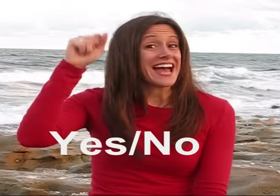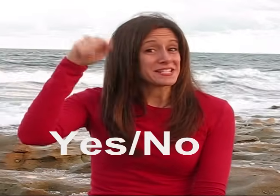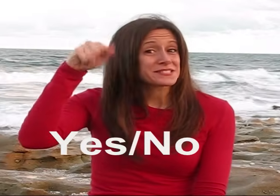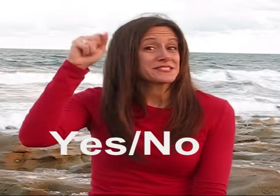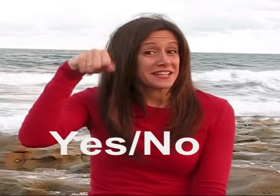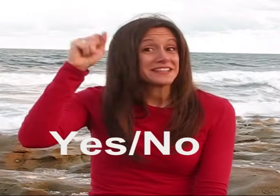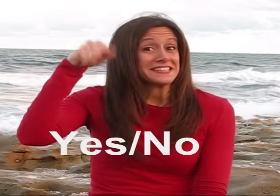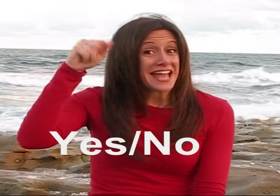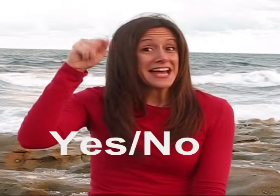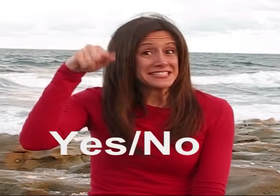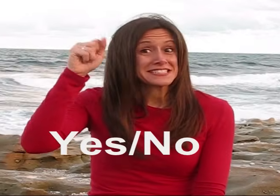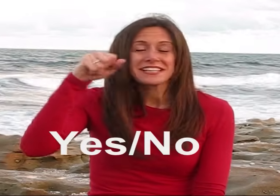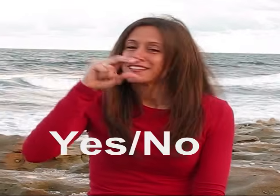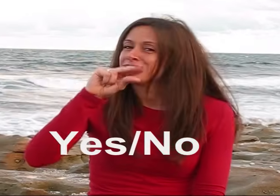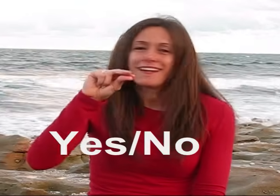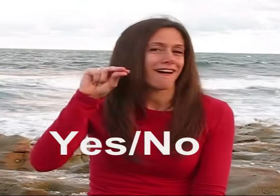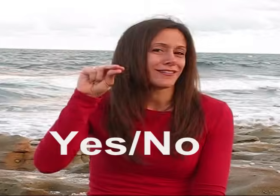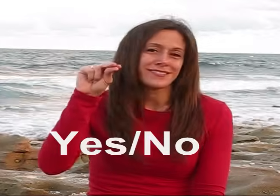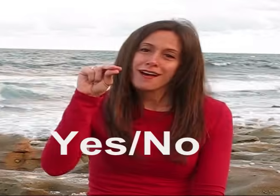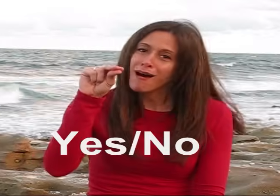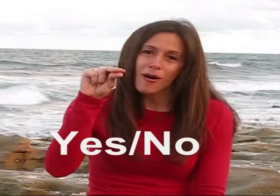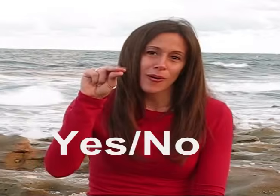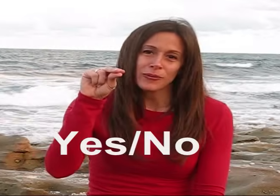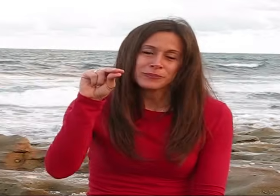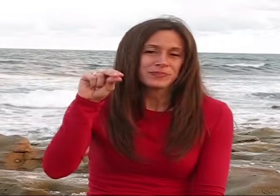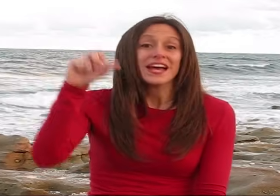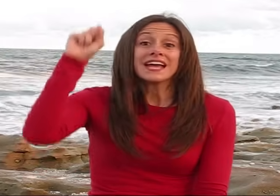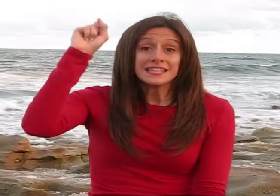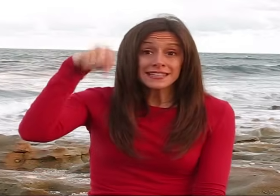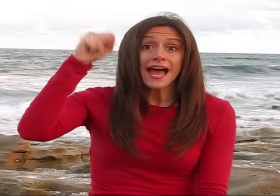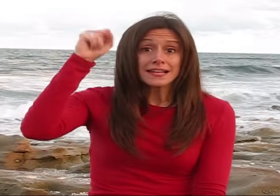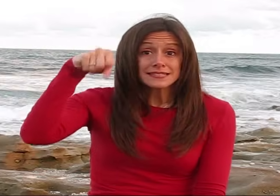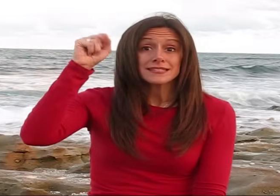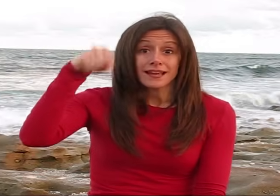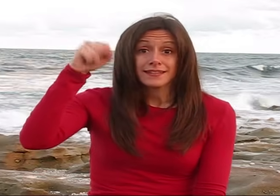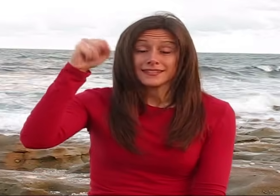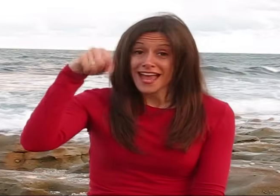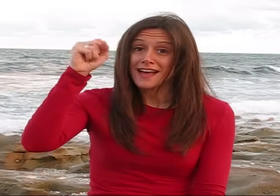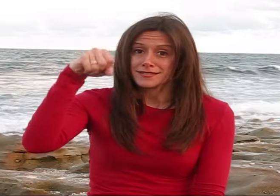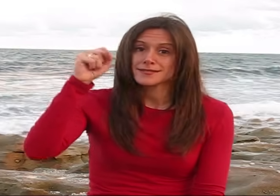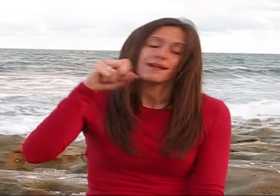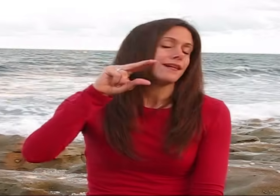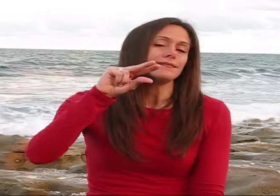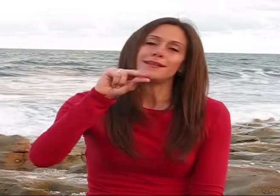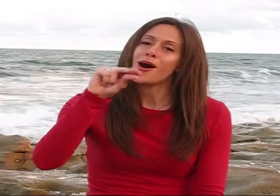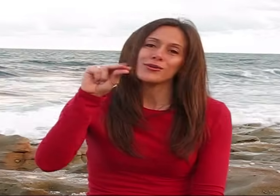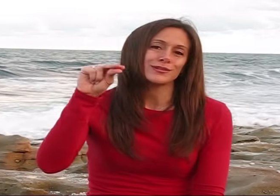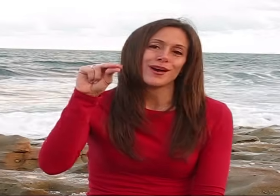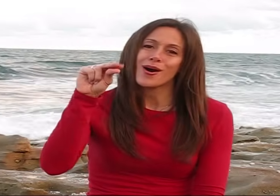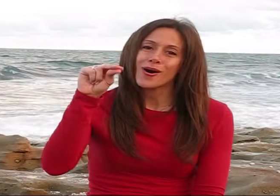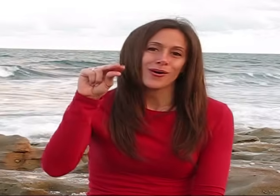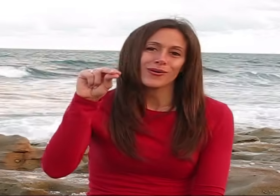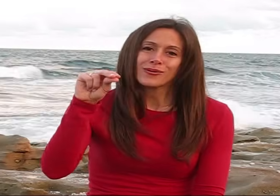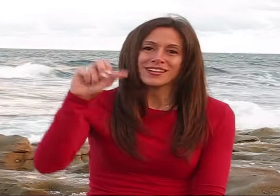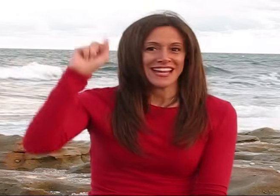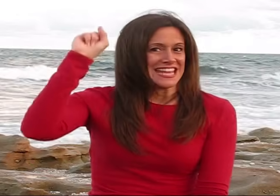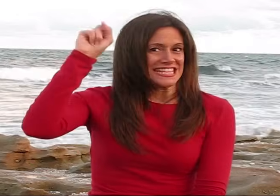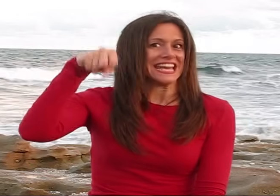Yes, yes, no, no. Yes, yes, no, no.